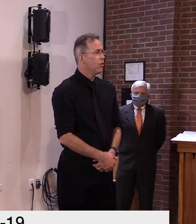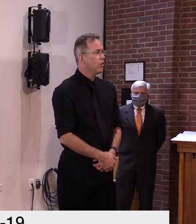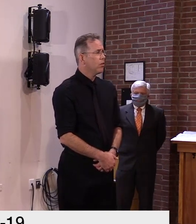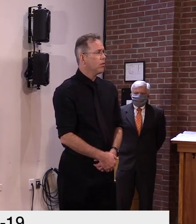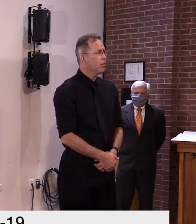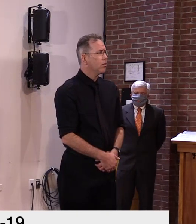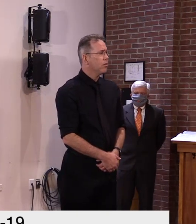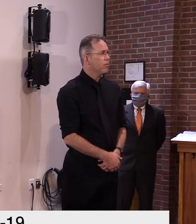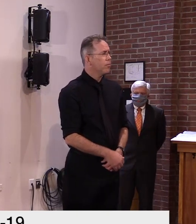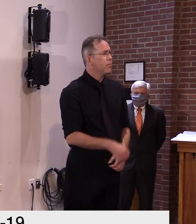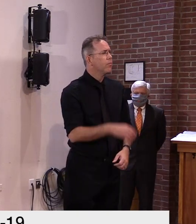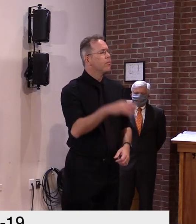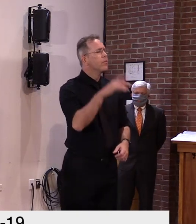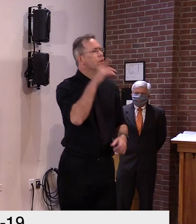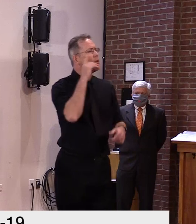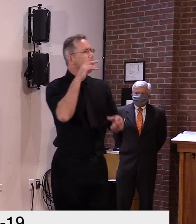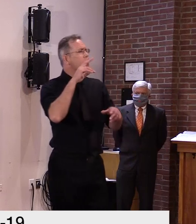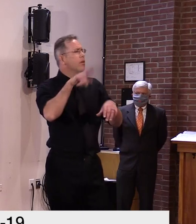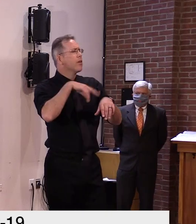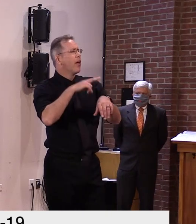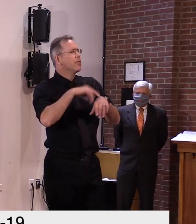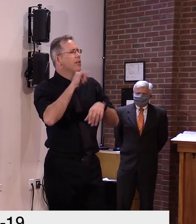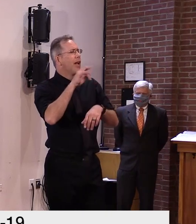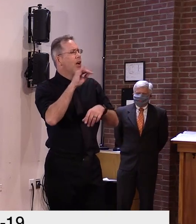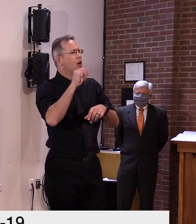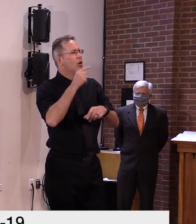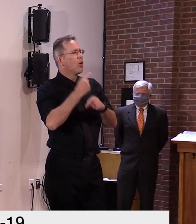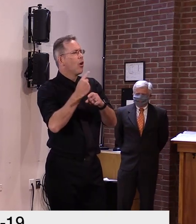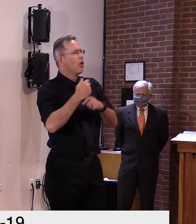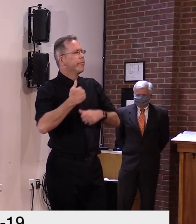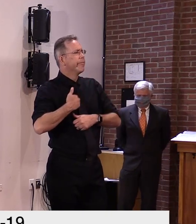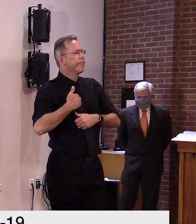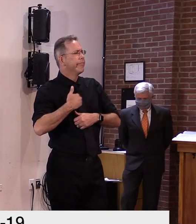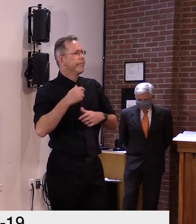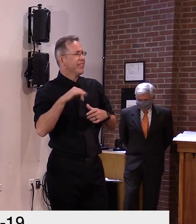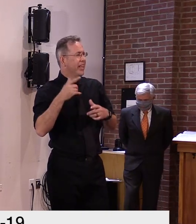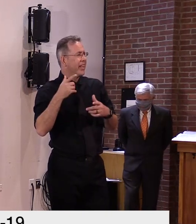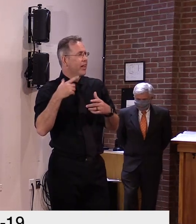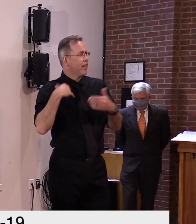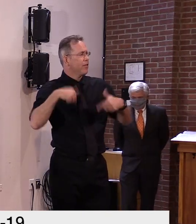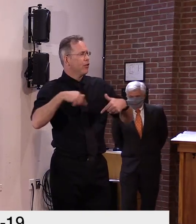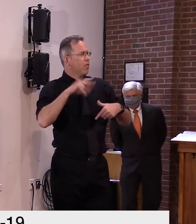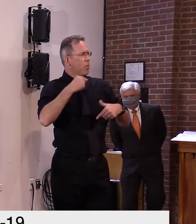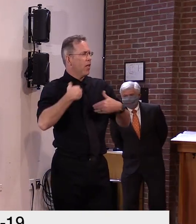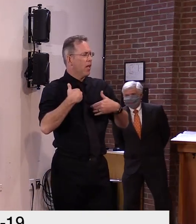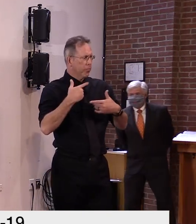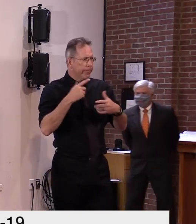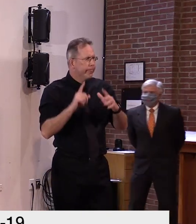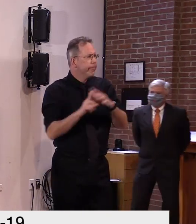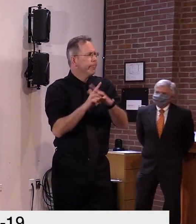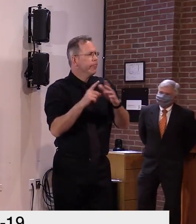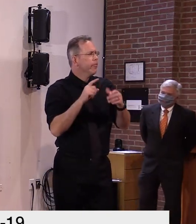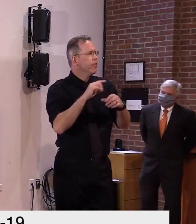think this may have been transmitted. Thinking about your comment about travel,